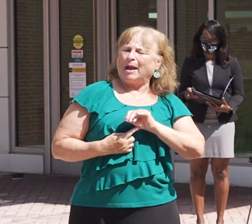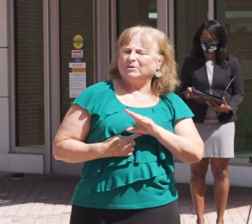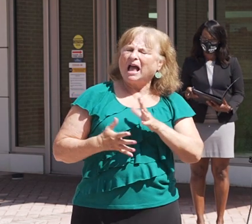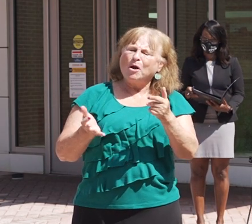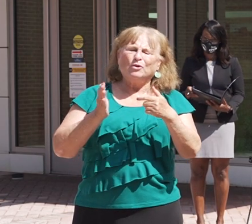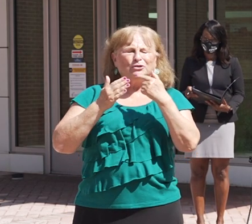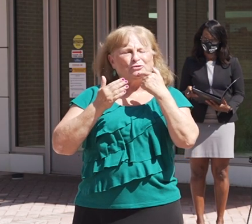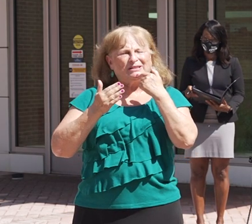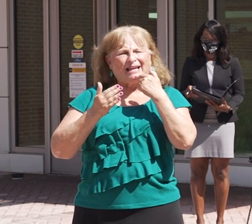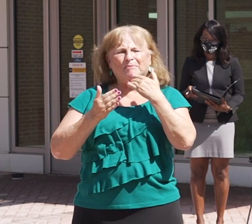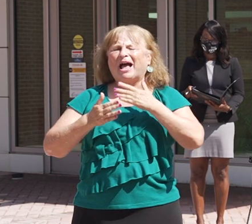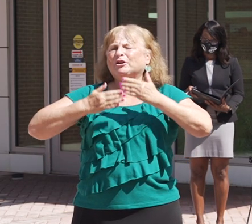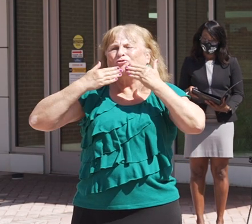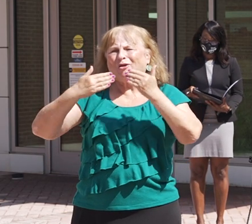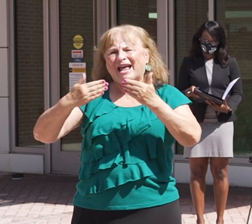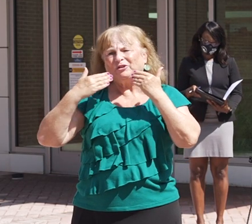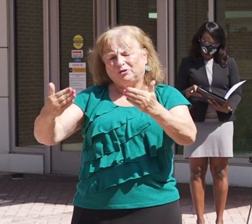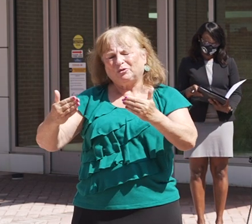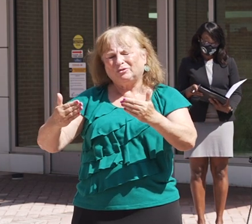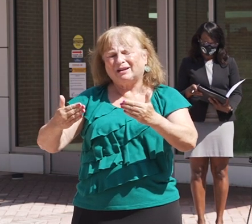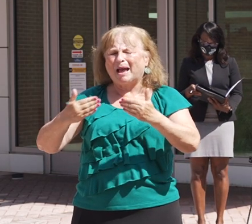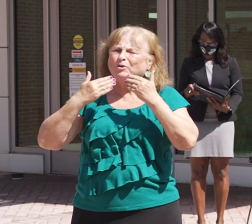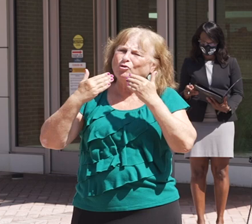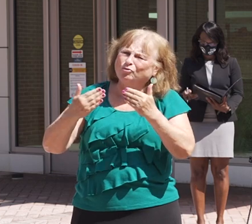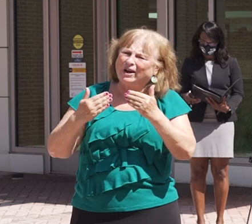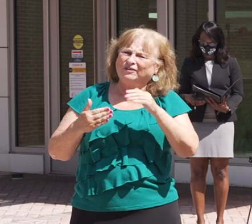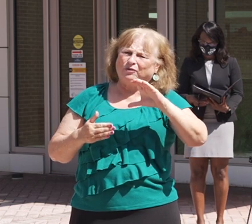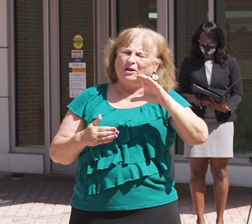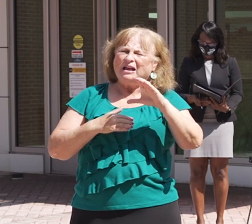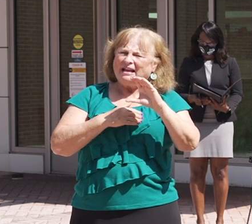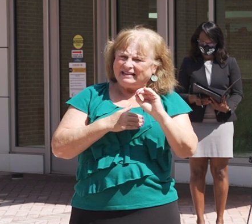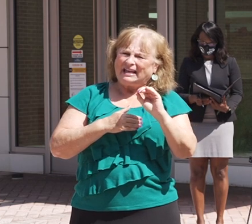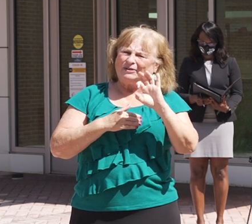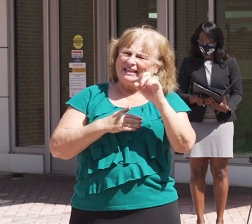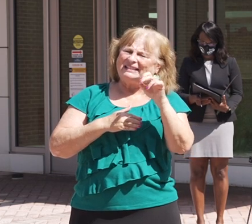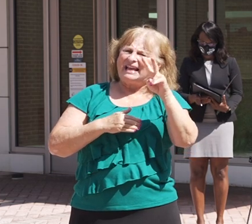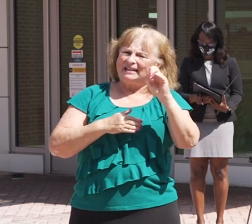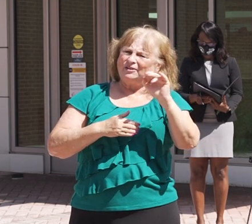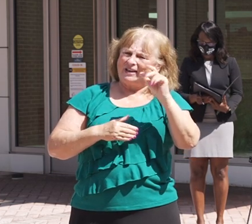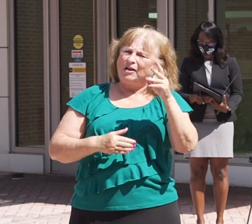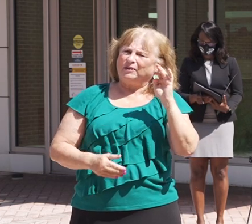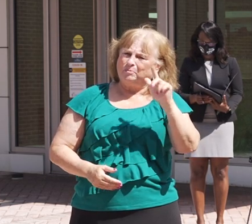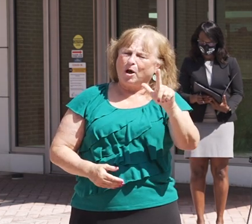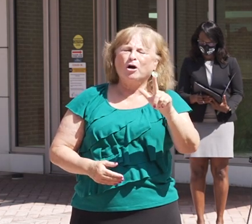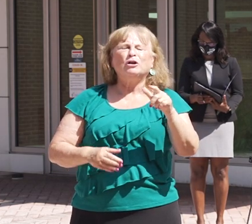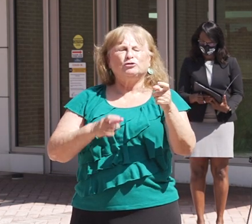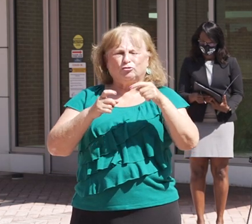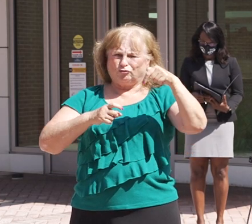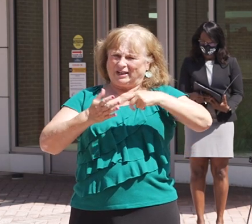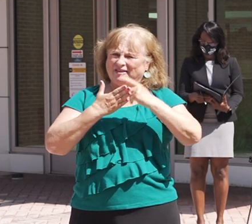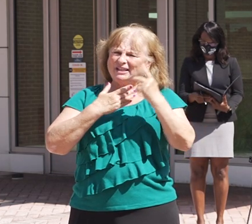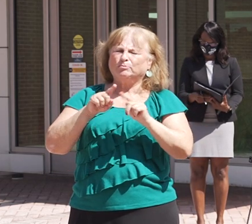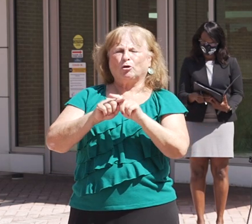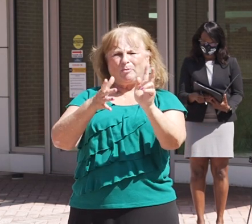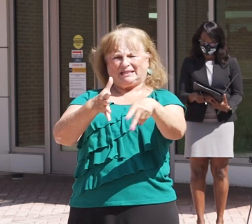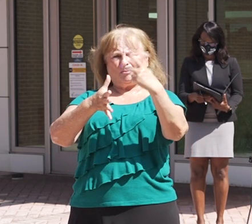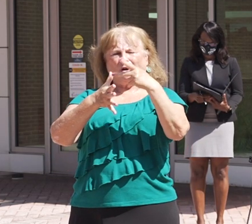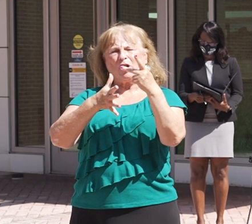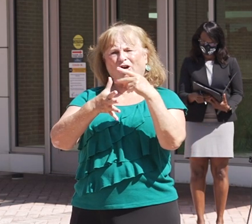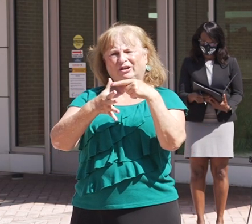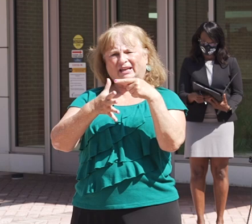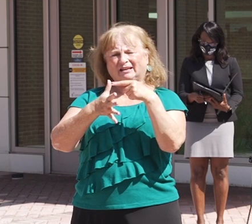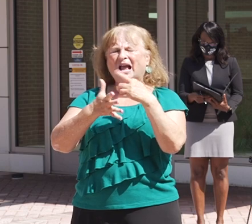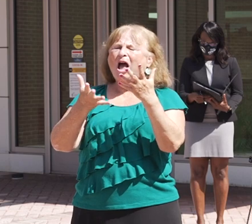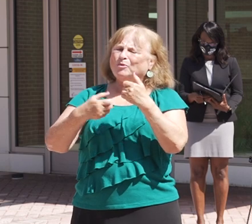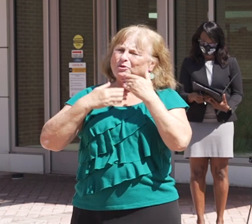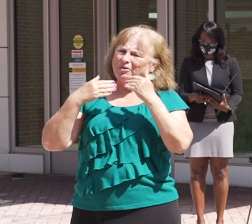want to express gratitude. I'm grateful to County Executive Calvin Ball in treating the body-worn camera program as a priority.